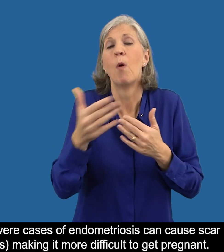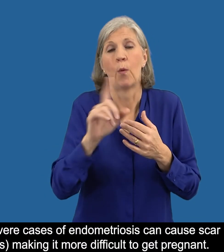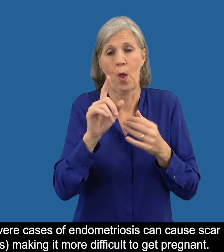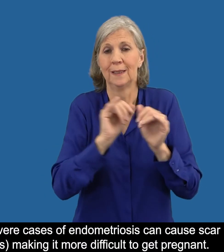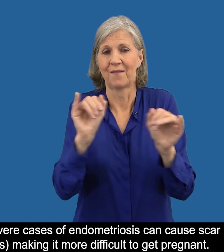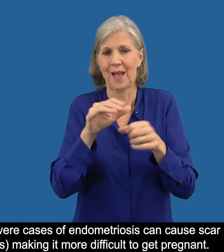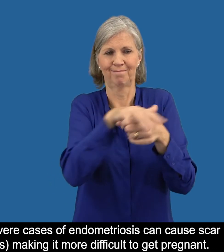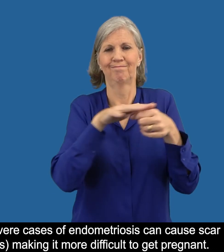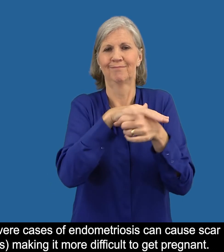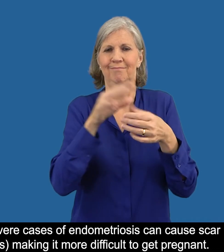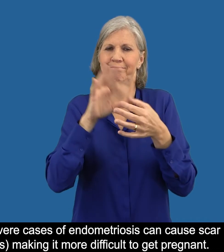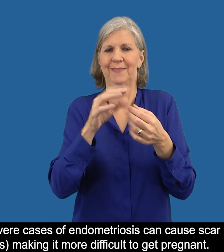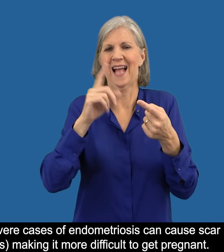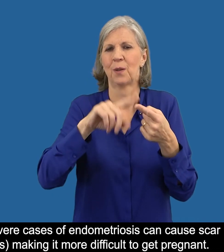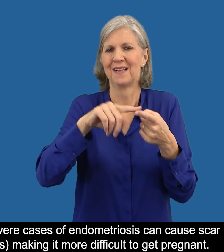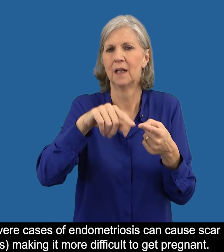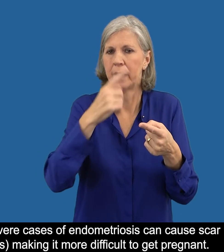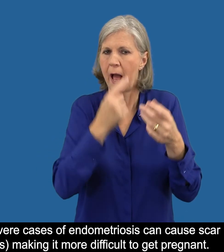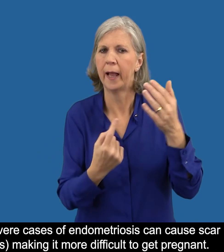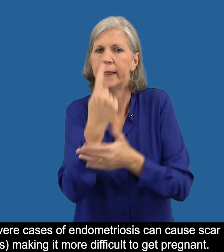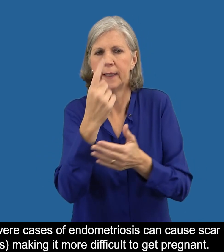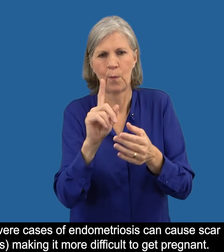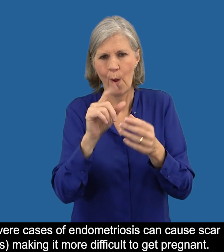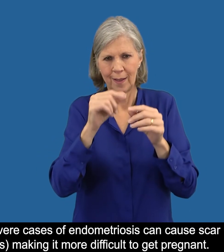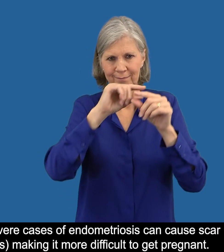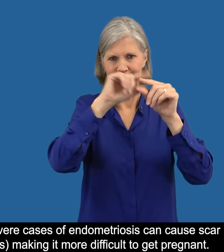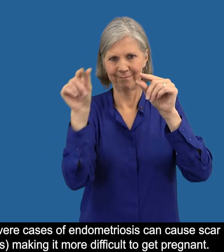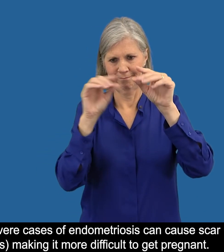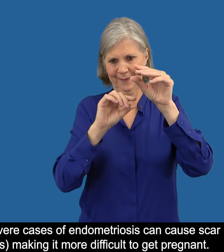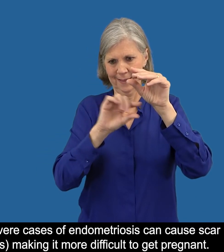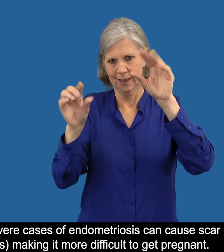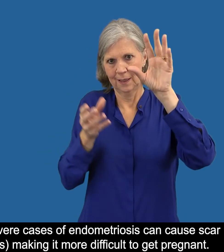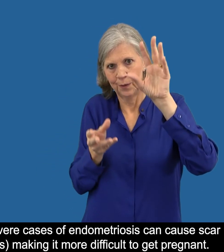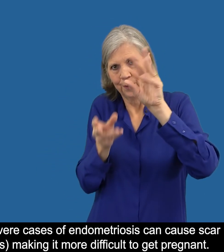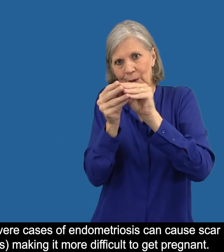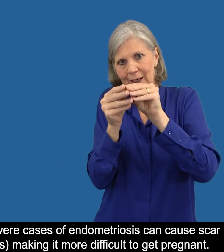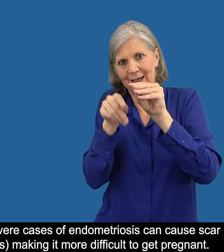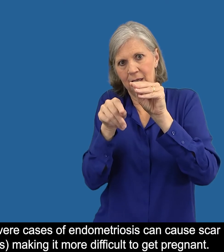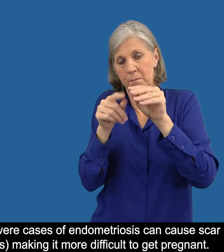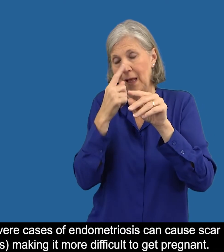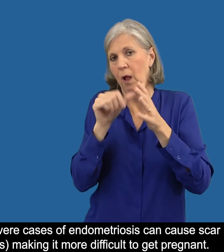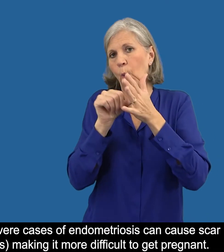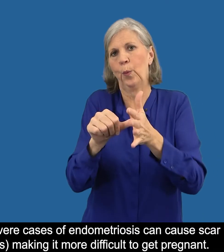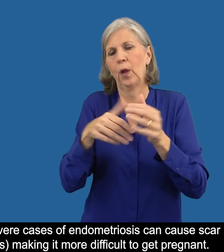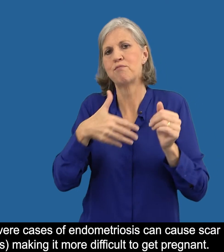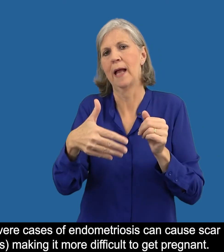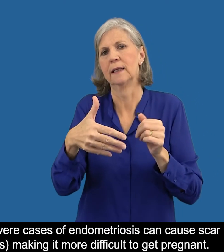However, more severe cases of endometriosis can cause scar tissue, adhesions, making it more difficult to get